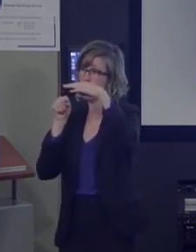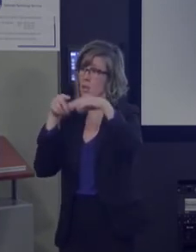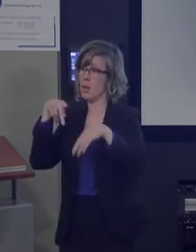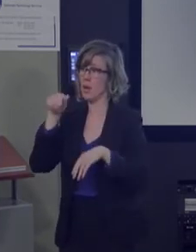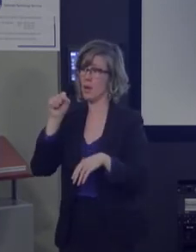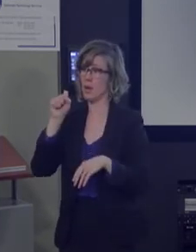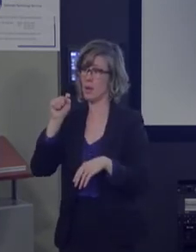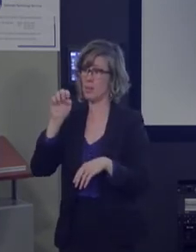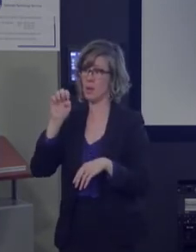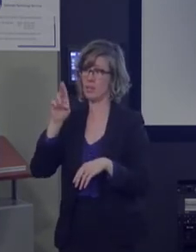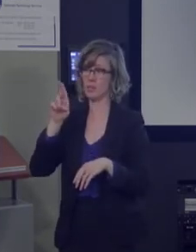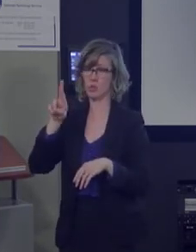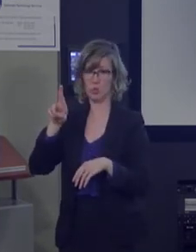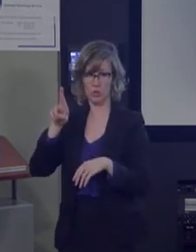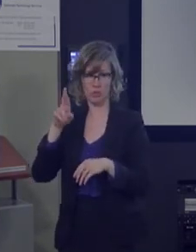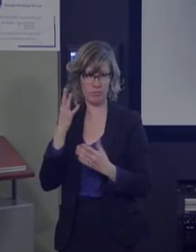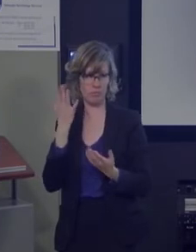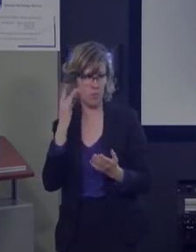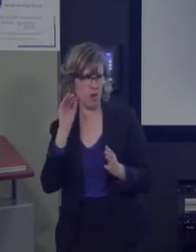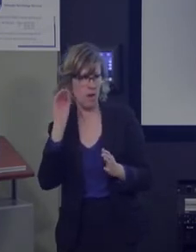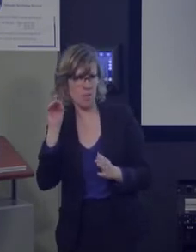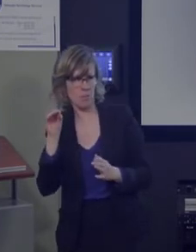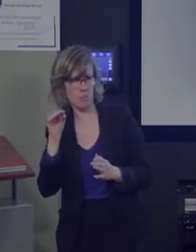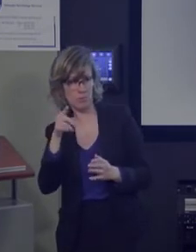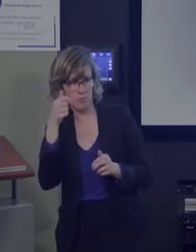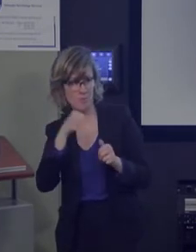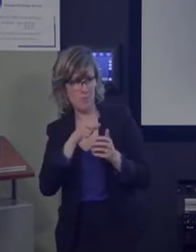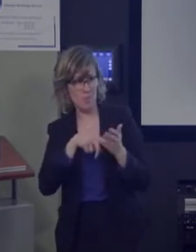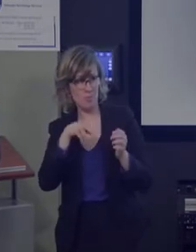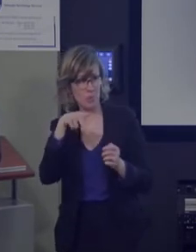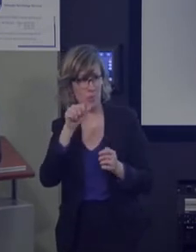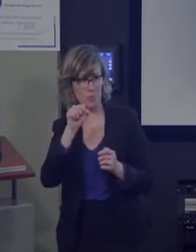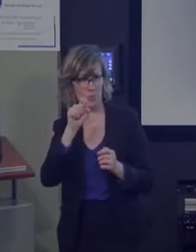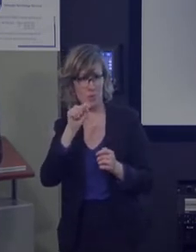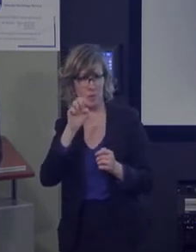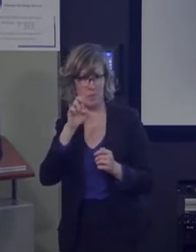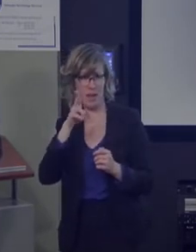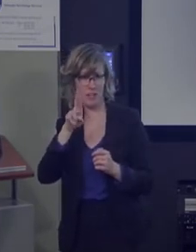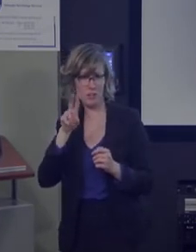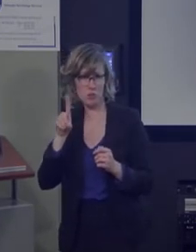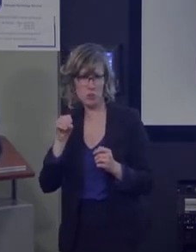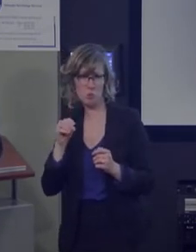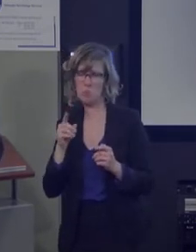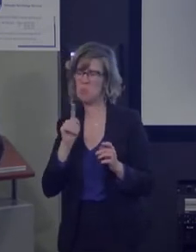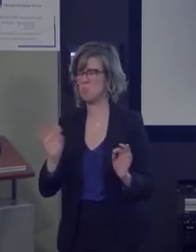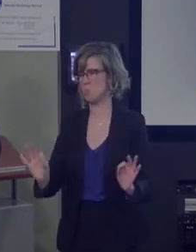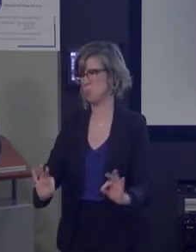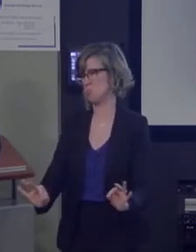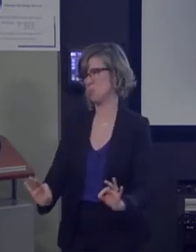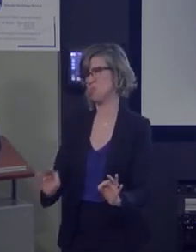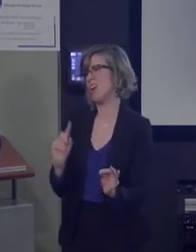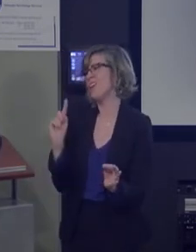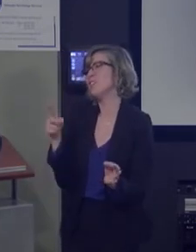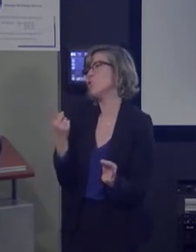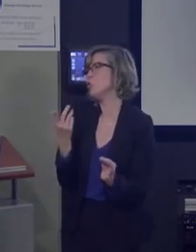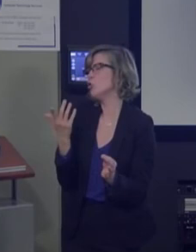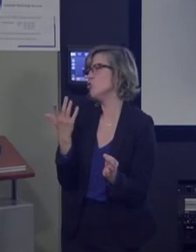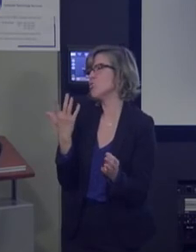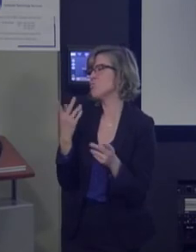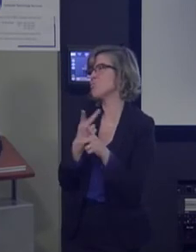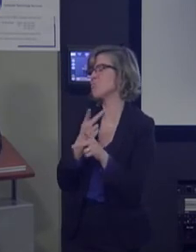put Pasteur there? Well, what did Pasteur do? Not much. He verified germ theory and